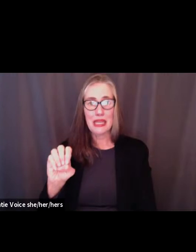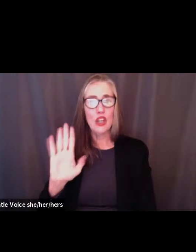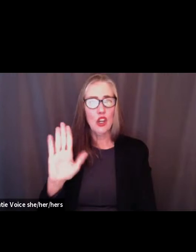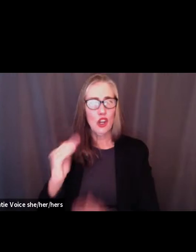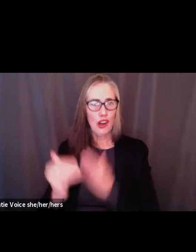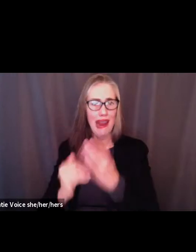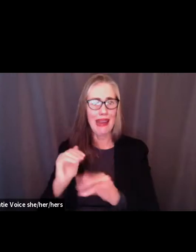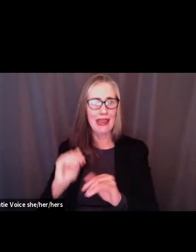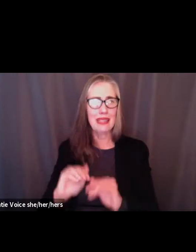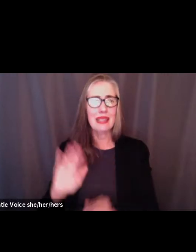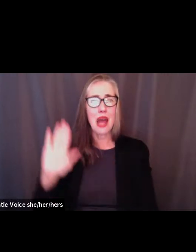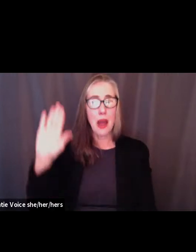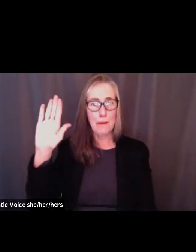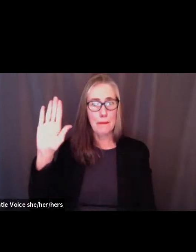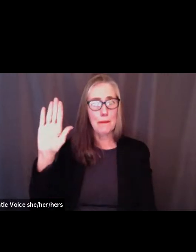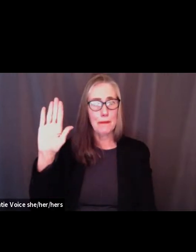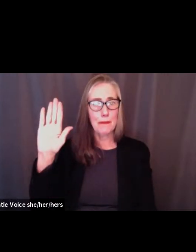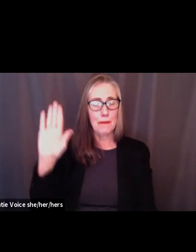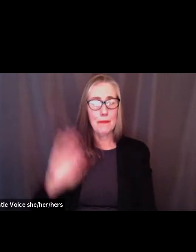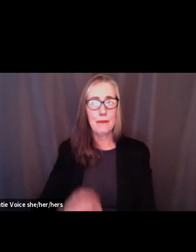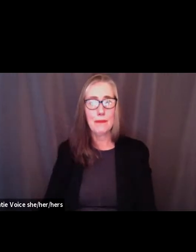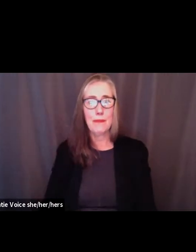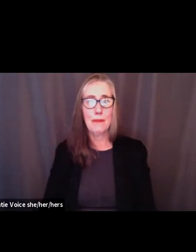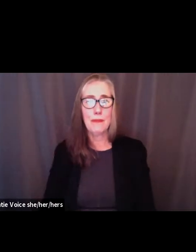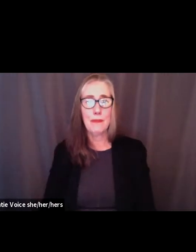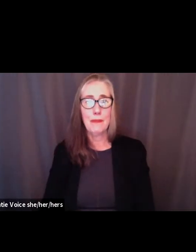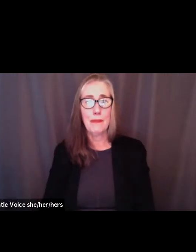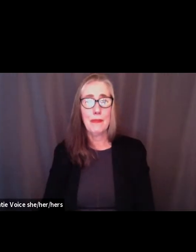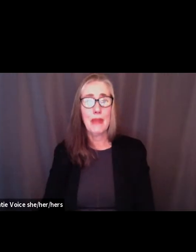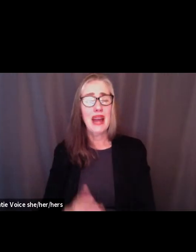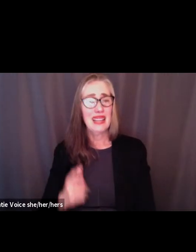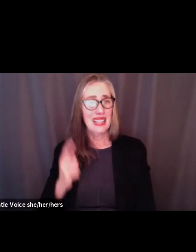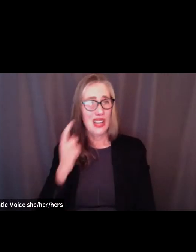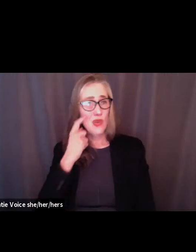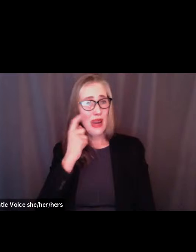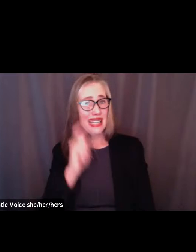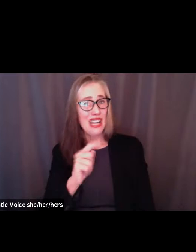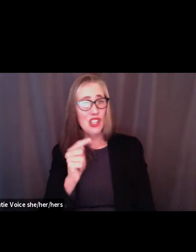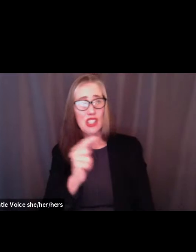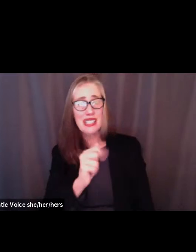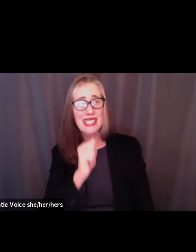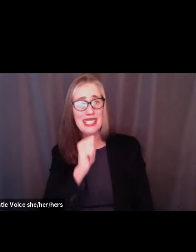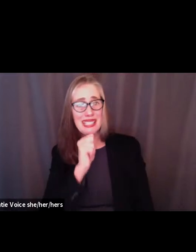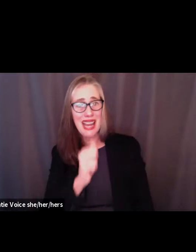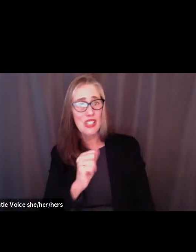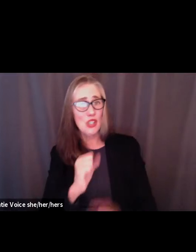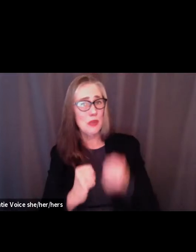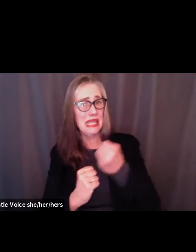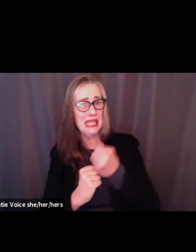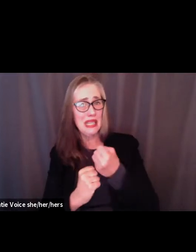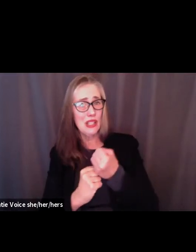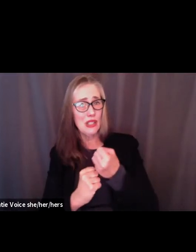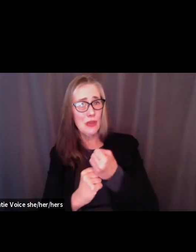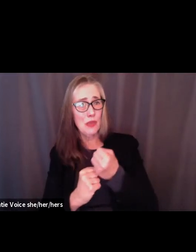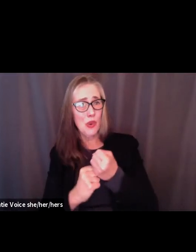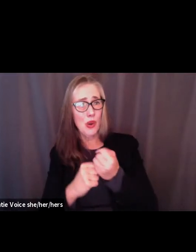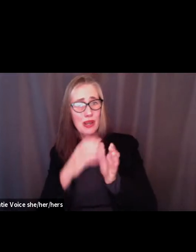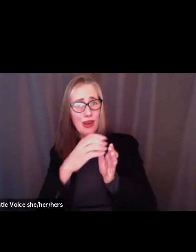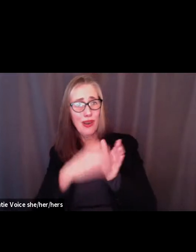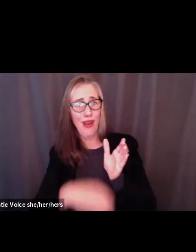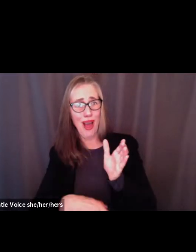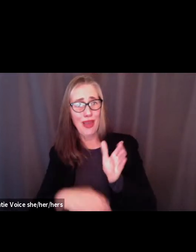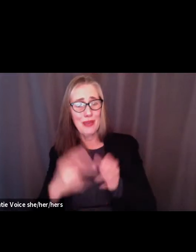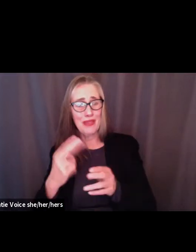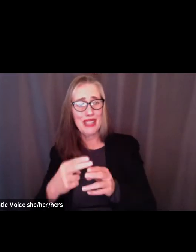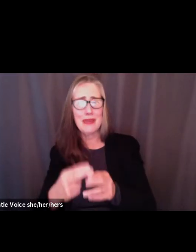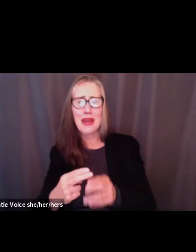and I would encourage you maybe to recognize her because she doesn't seem to be in the support column at the moment. I'm not sure. Of